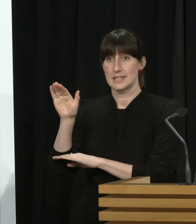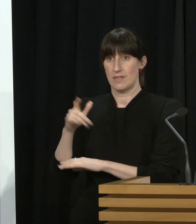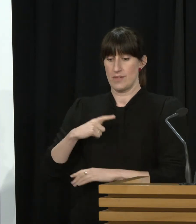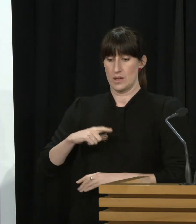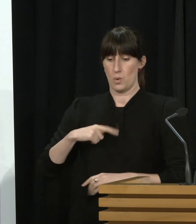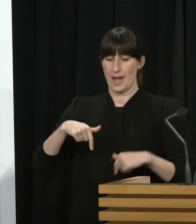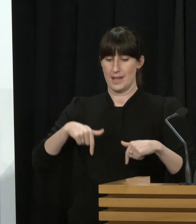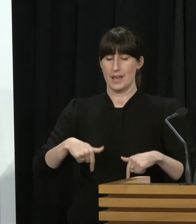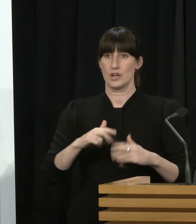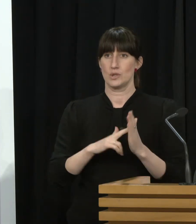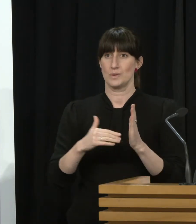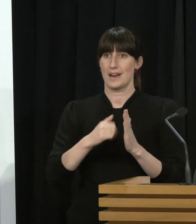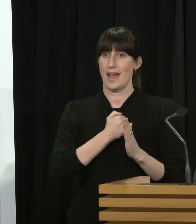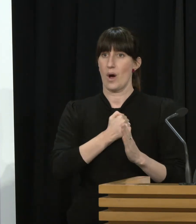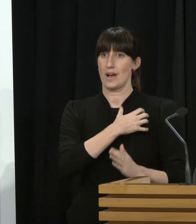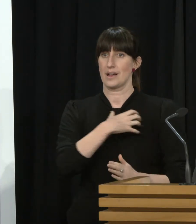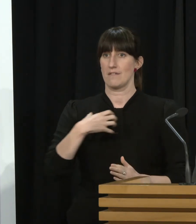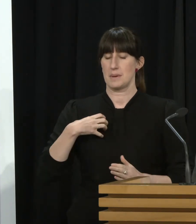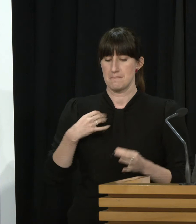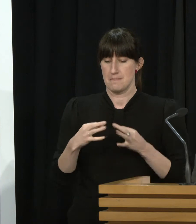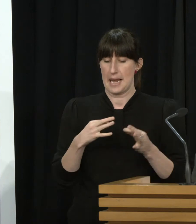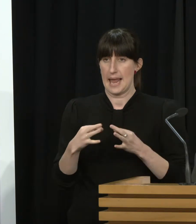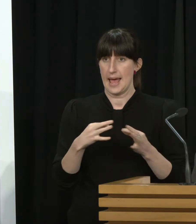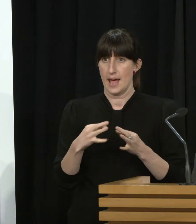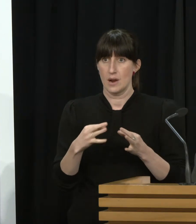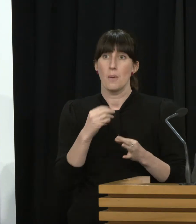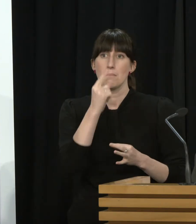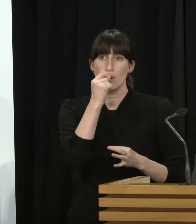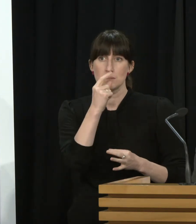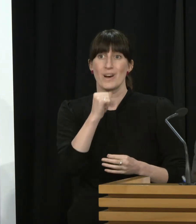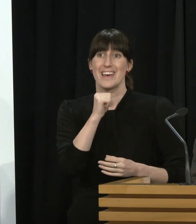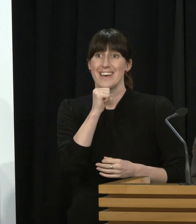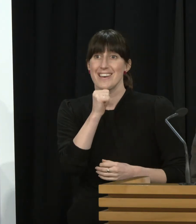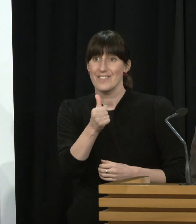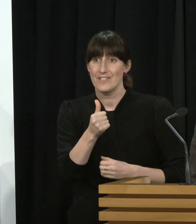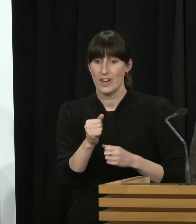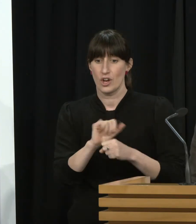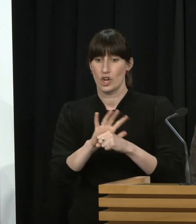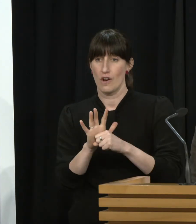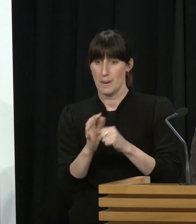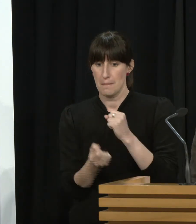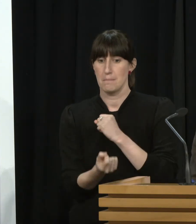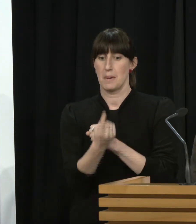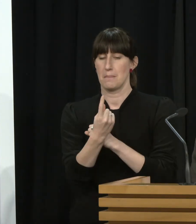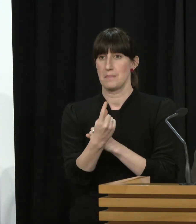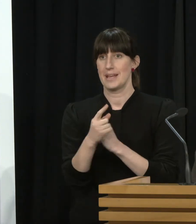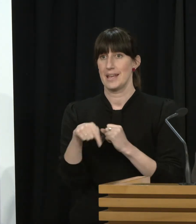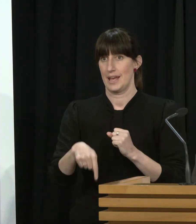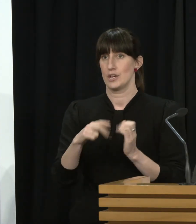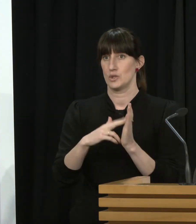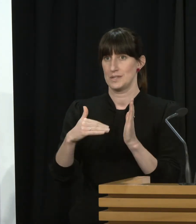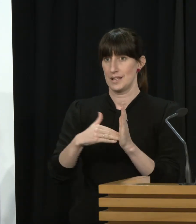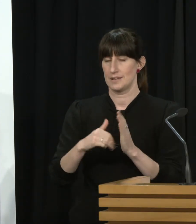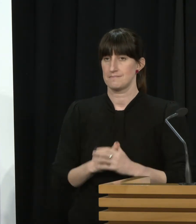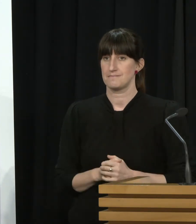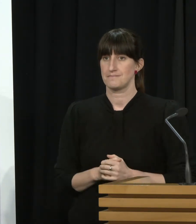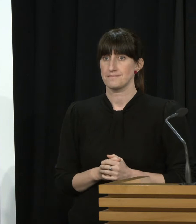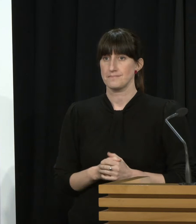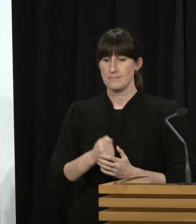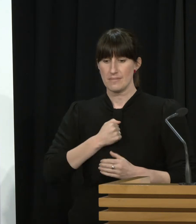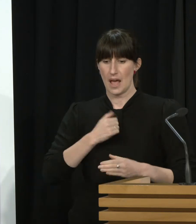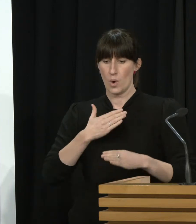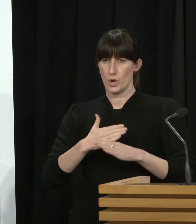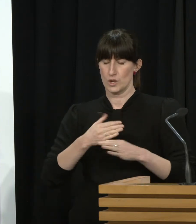plan for the possibility that COVID-19 could once again make its way into the New Zealand community. Part of that work has